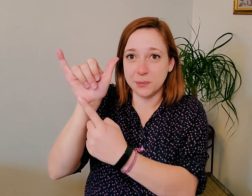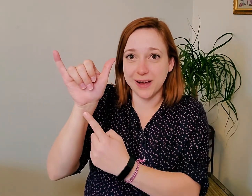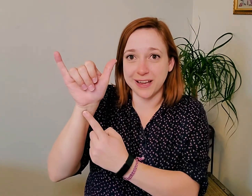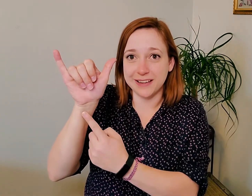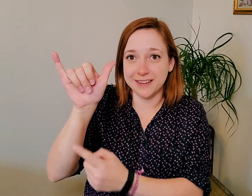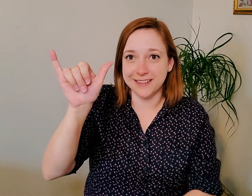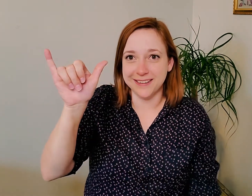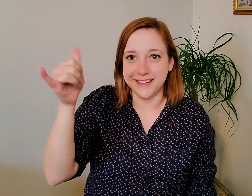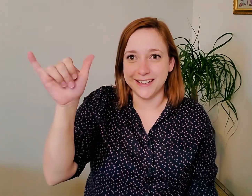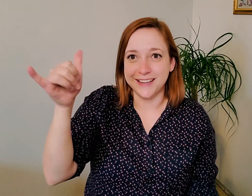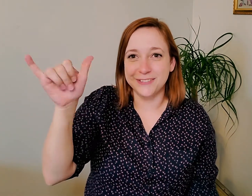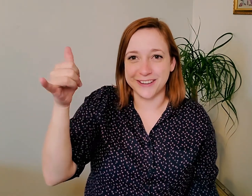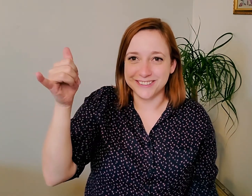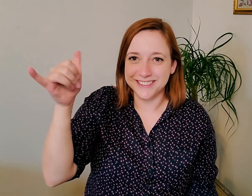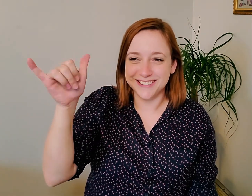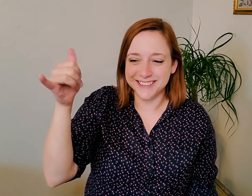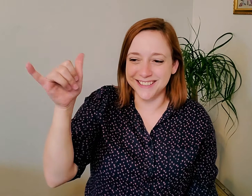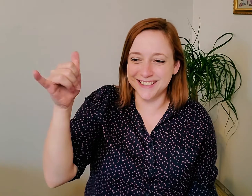Y, and wiggle.